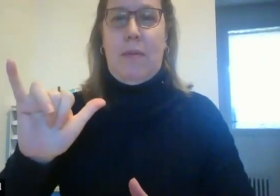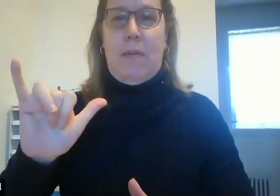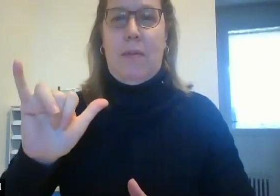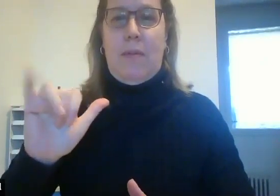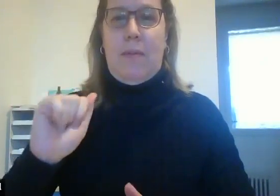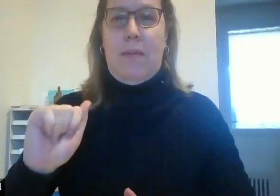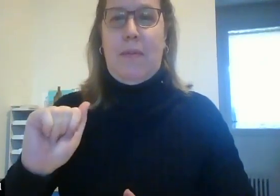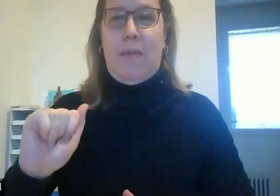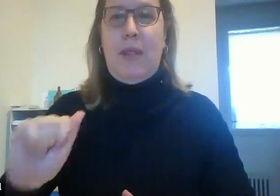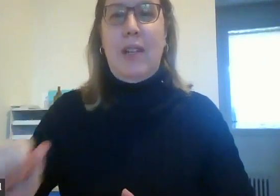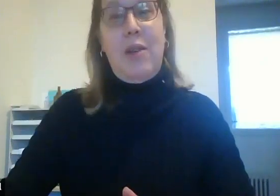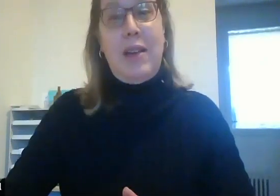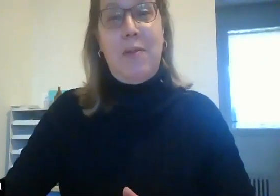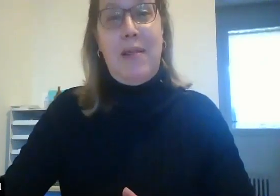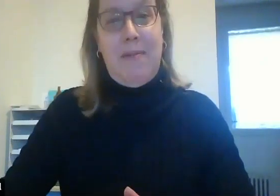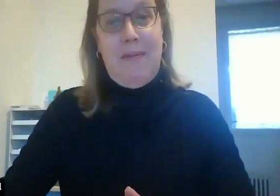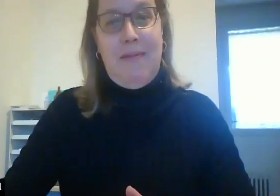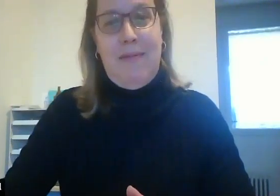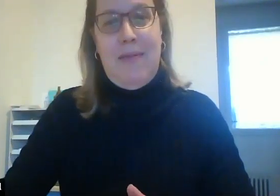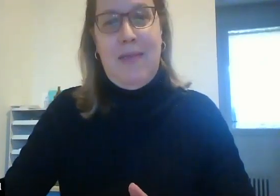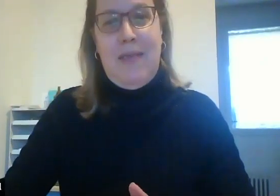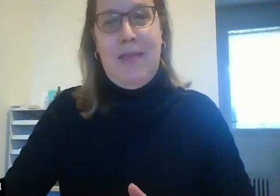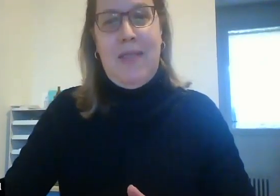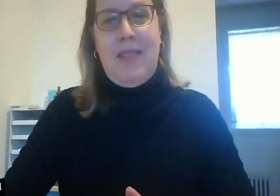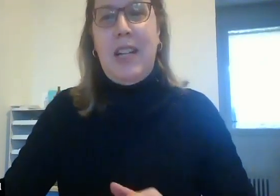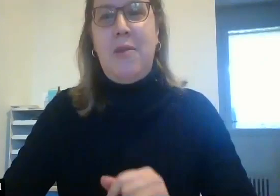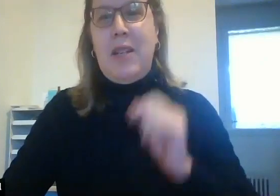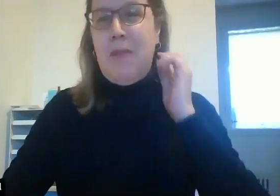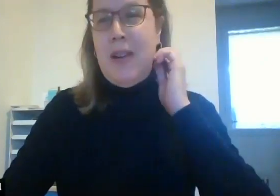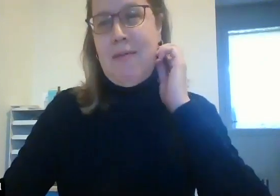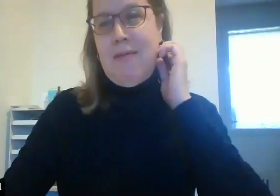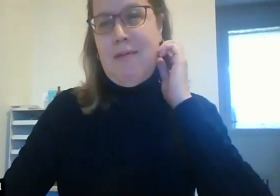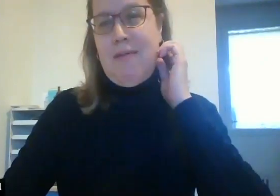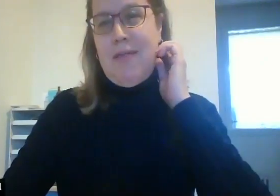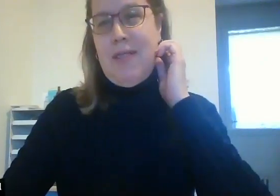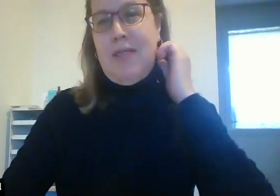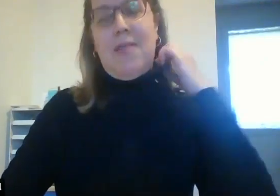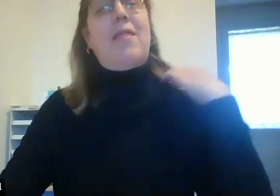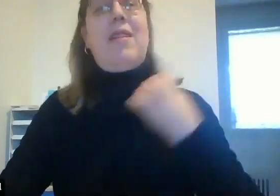Woo, woo, woo, woo. Perfect. Did I do S right? You did do S right.